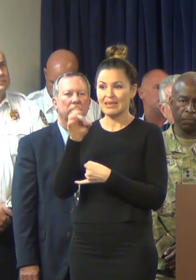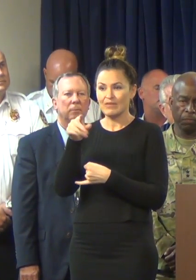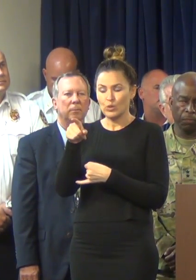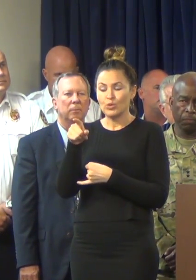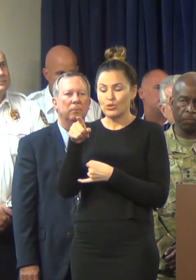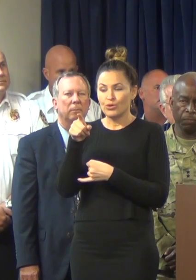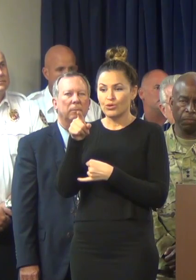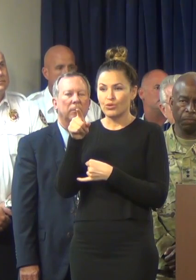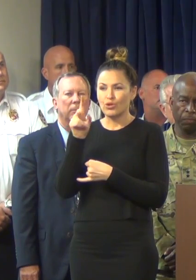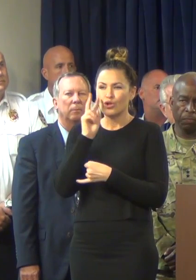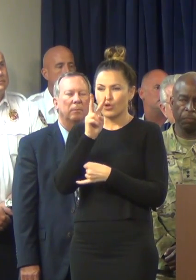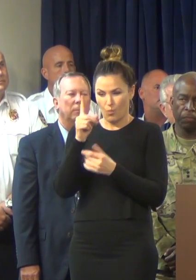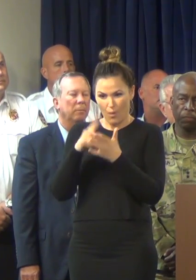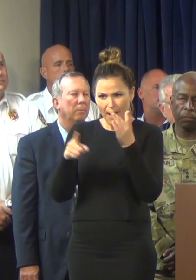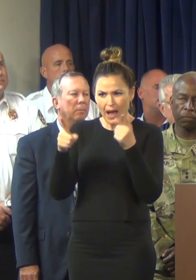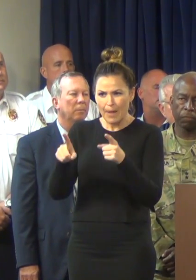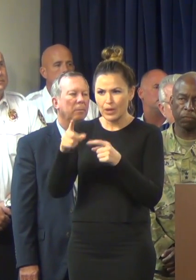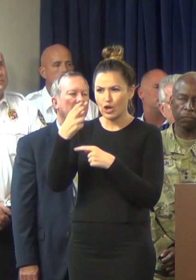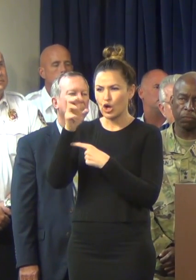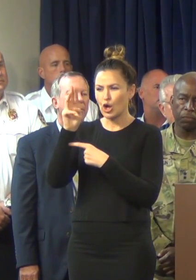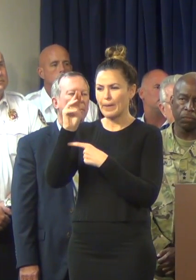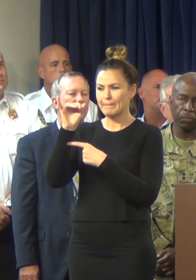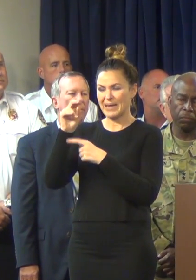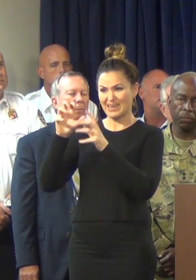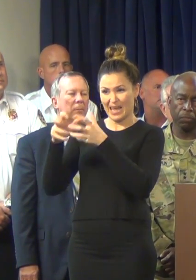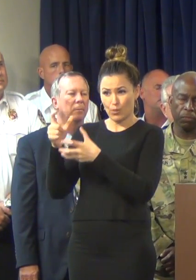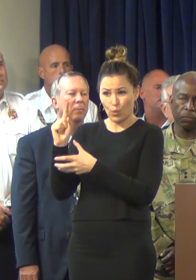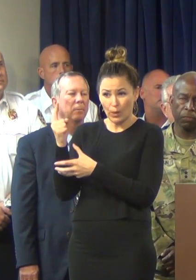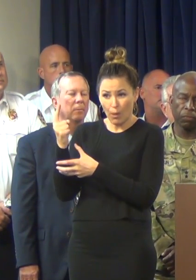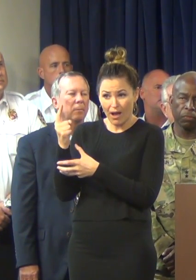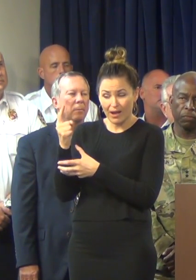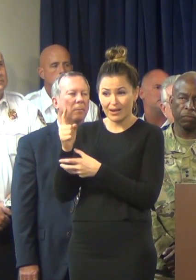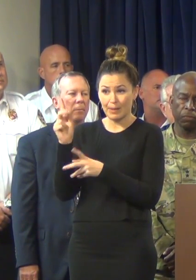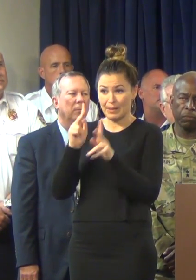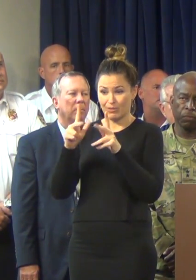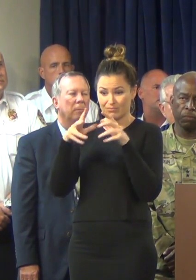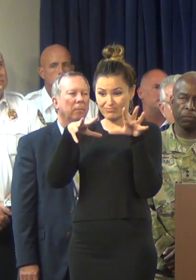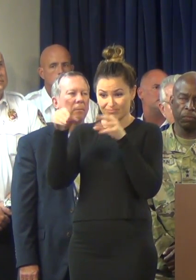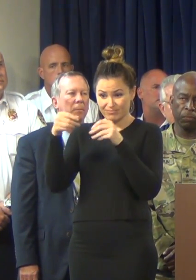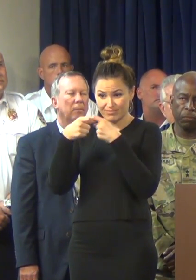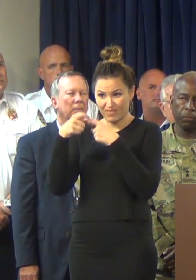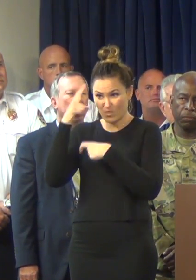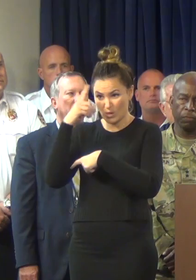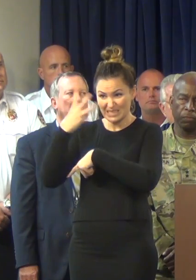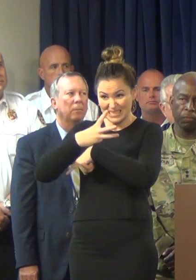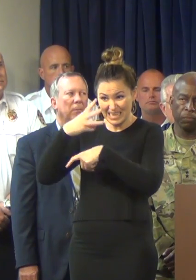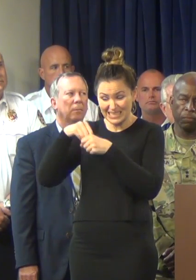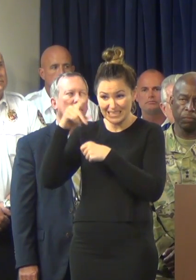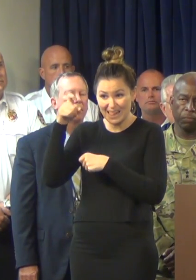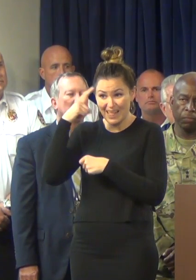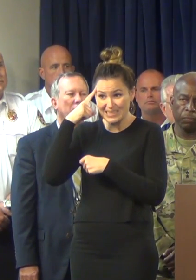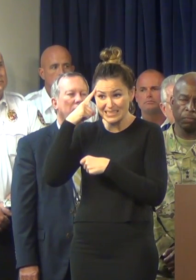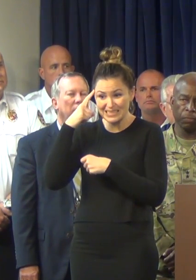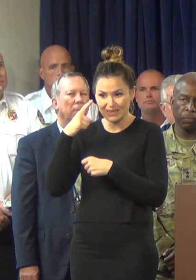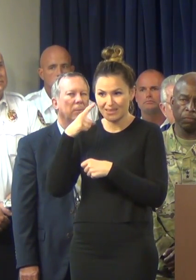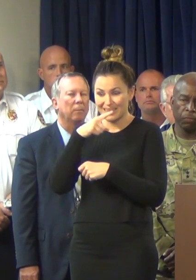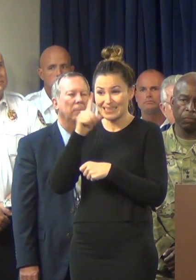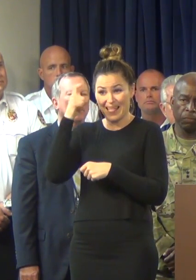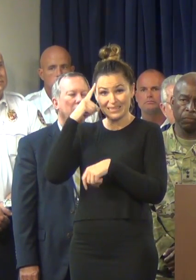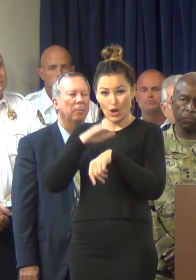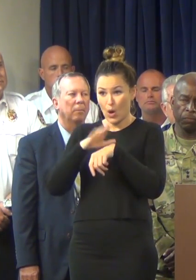to just look at what happened with Irming, it was Category 1, and people were without power for 6 days in Tallahassee, and they weren't even on the